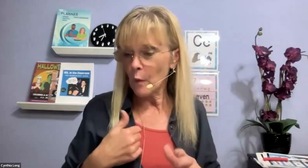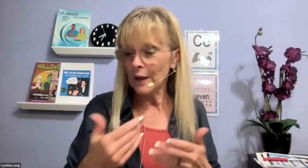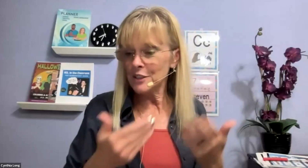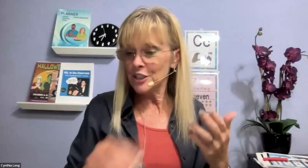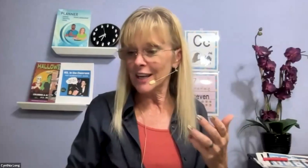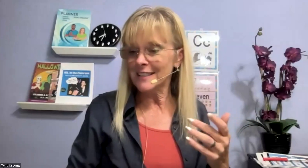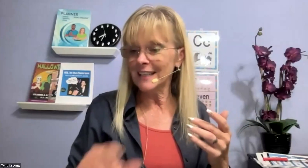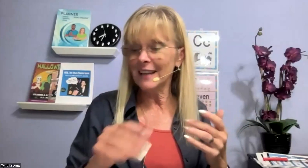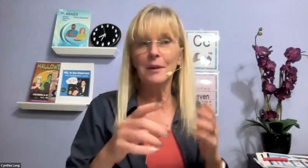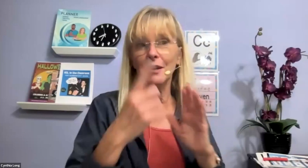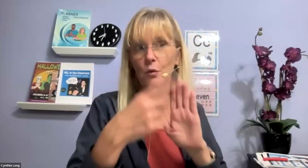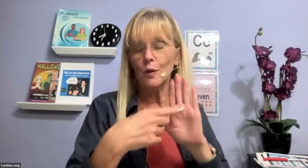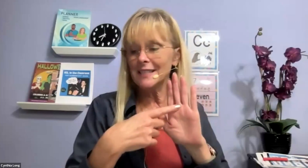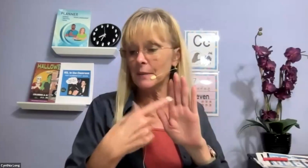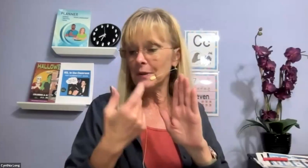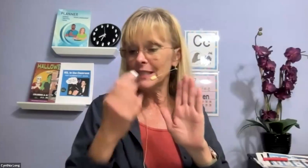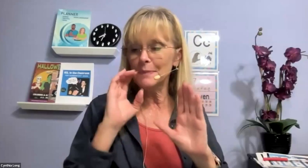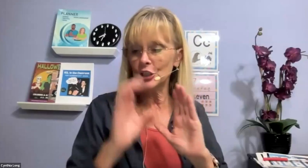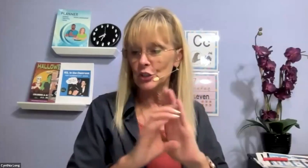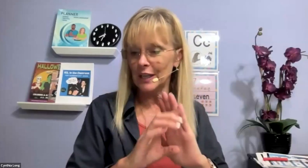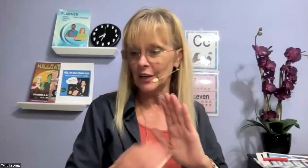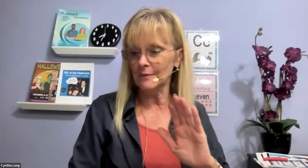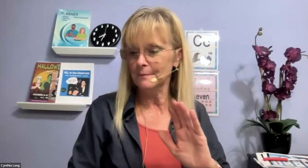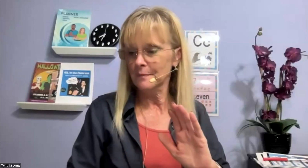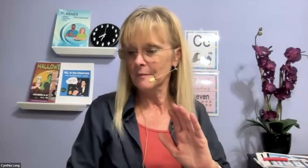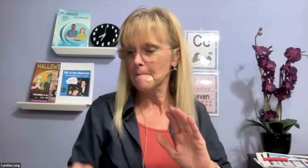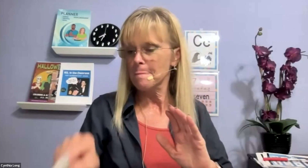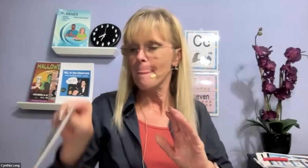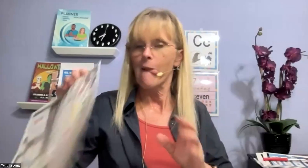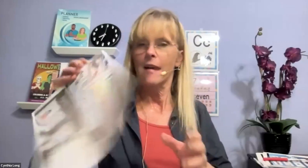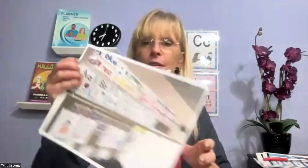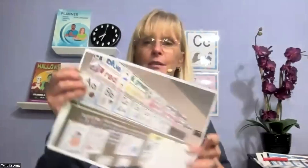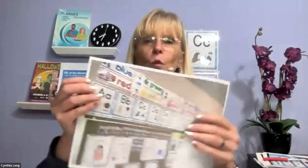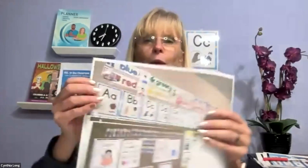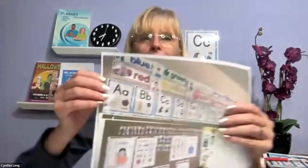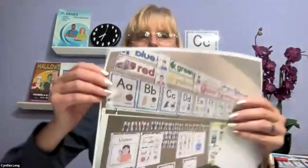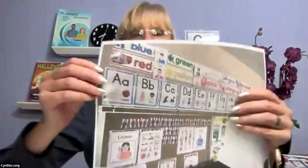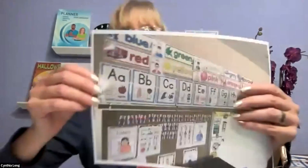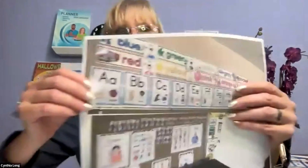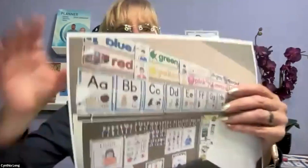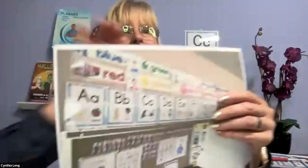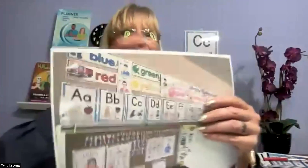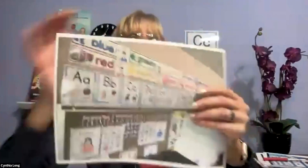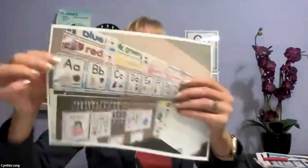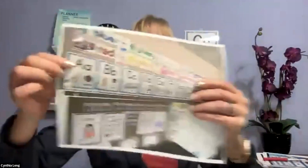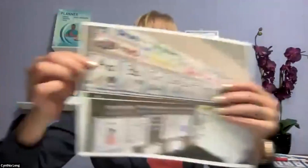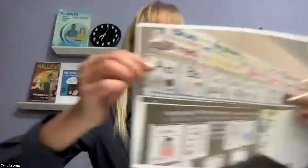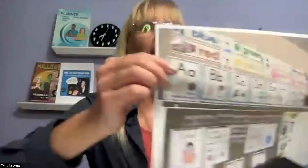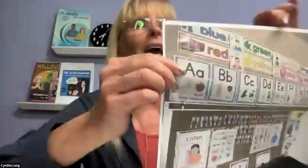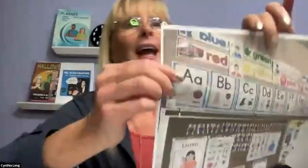we are suggesting, I'm going to give you one example in this picture here. So we were able to go in the class,